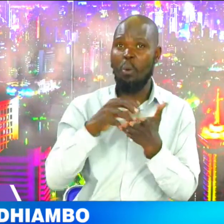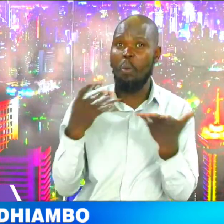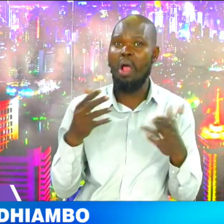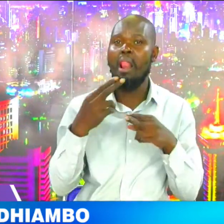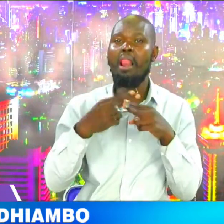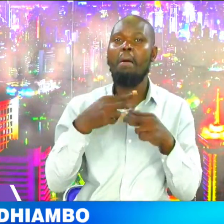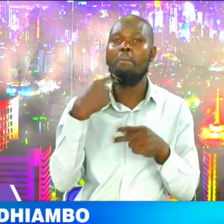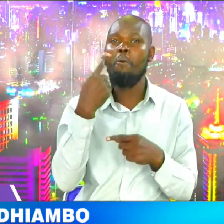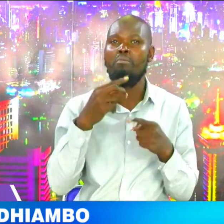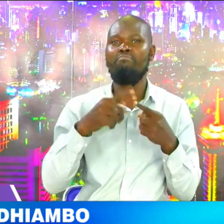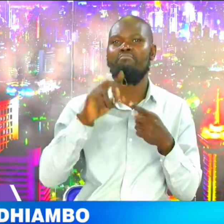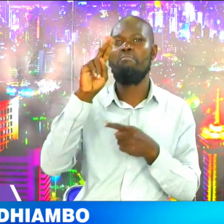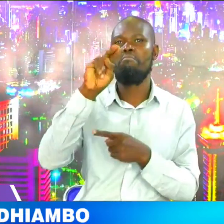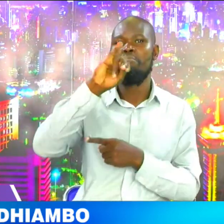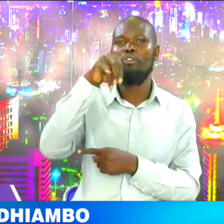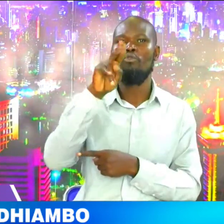On to our last news.